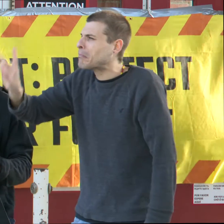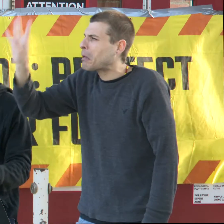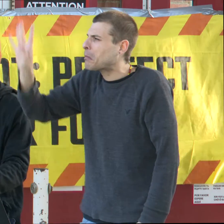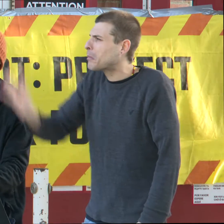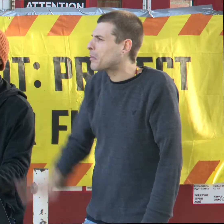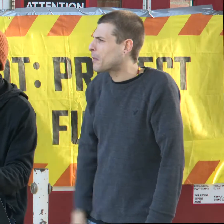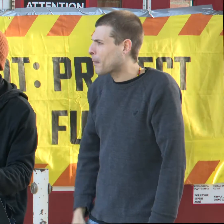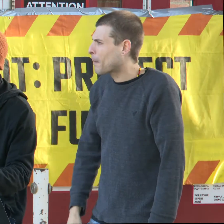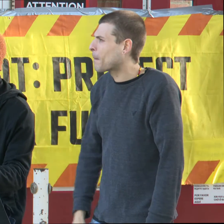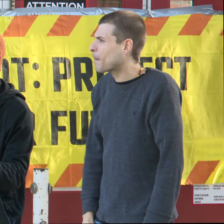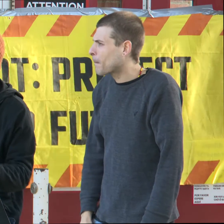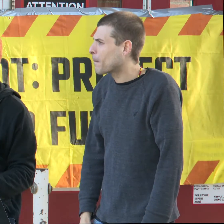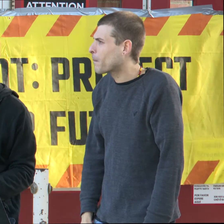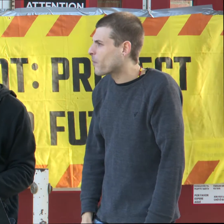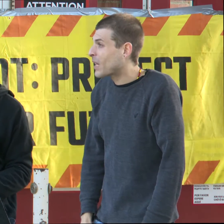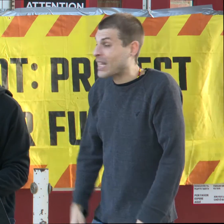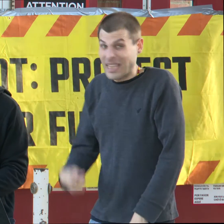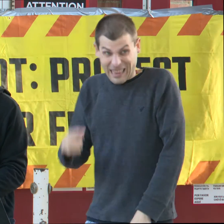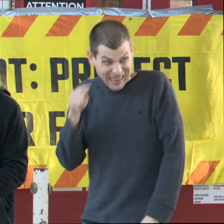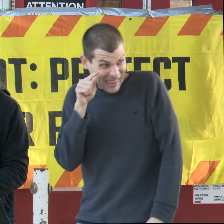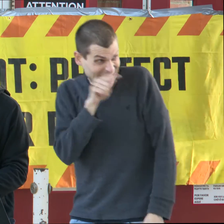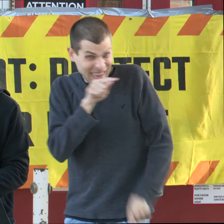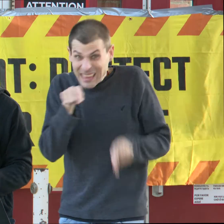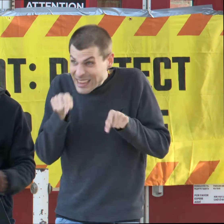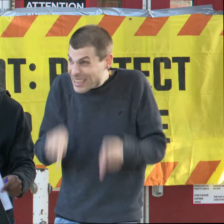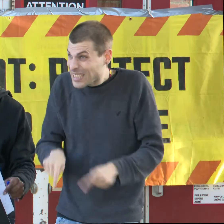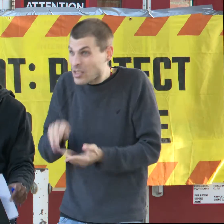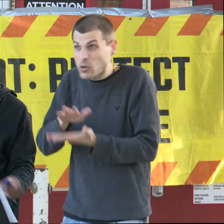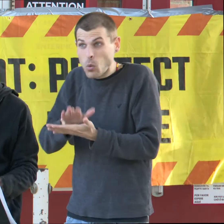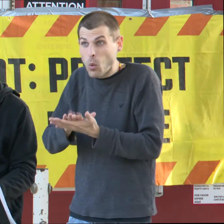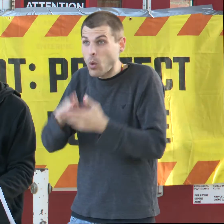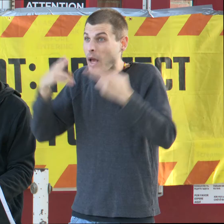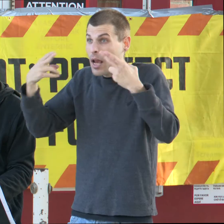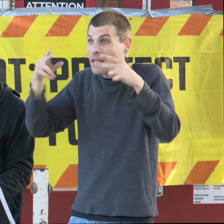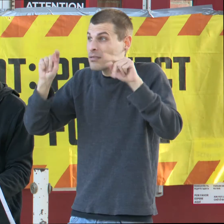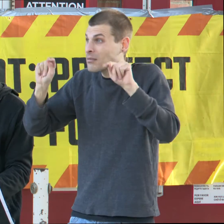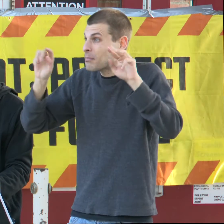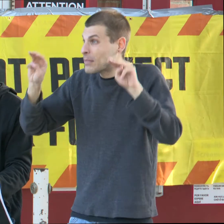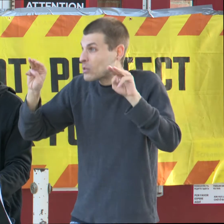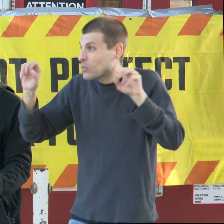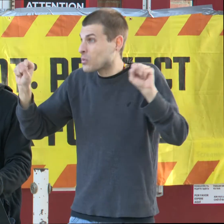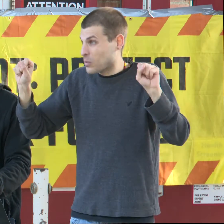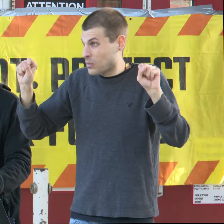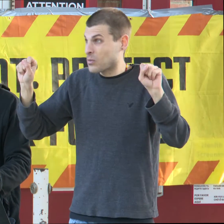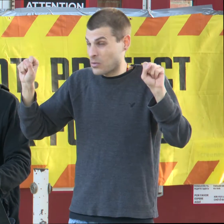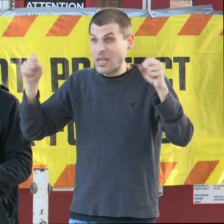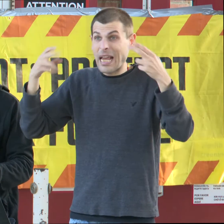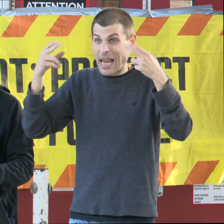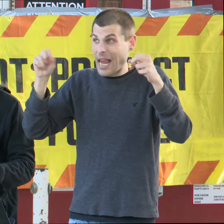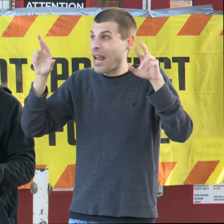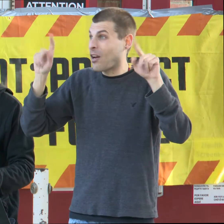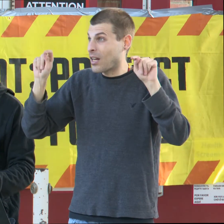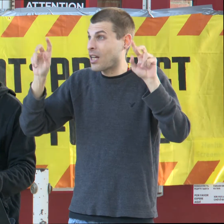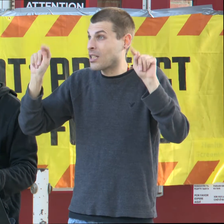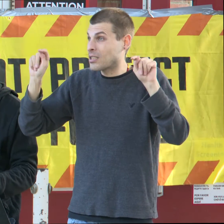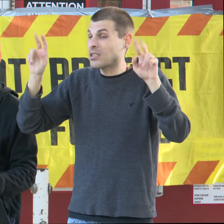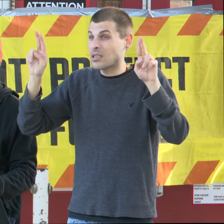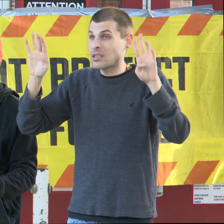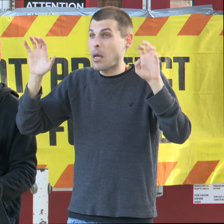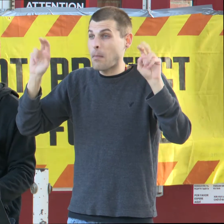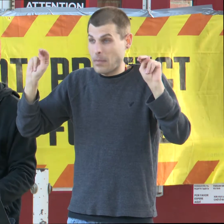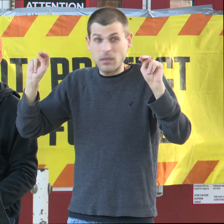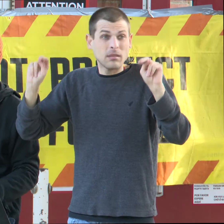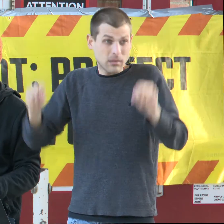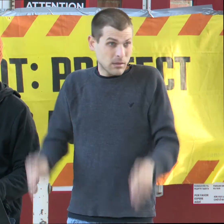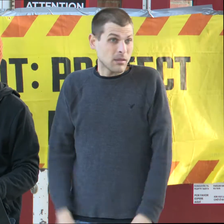And it's this school, Harriet Tubman, right? Armenta Harriet